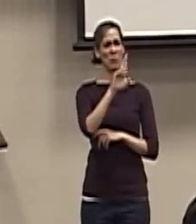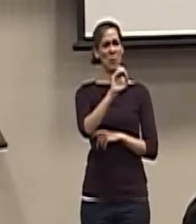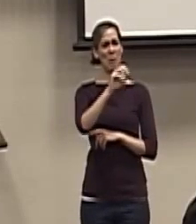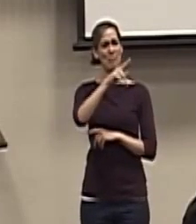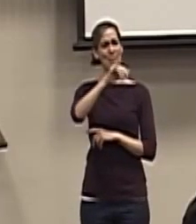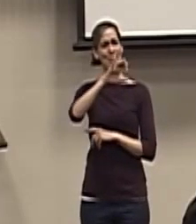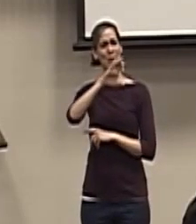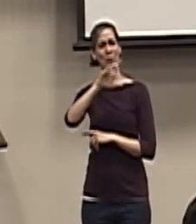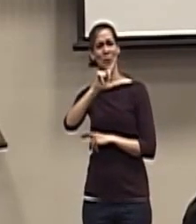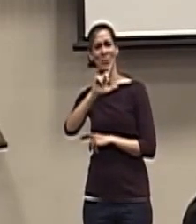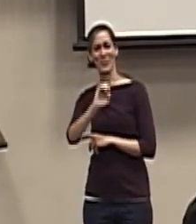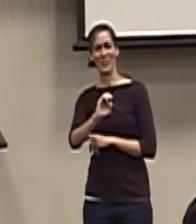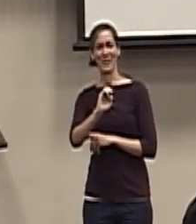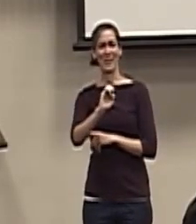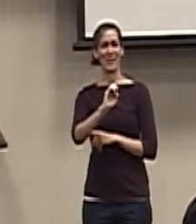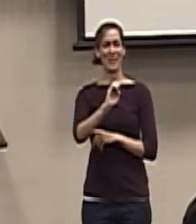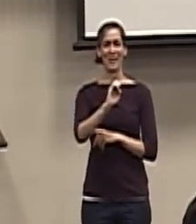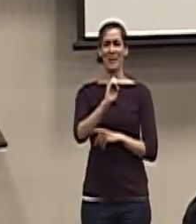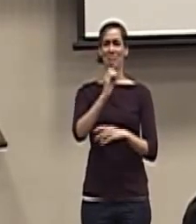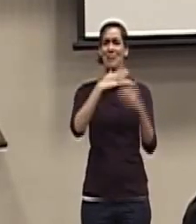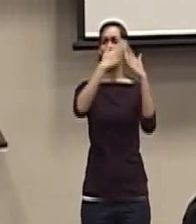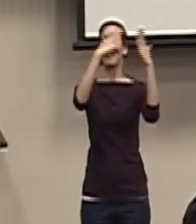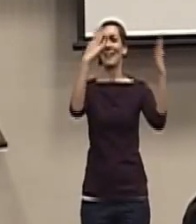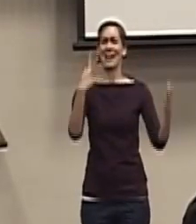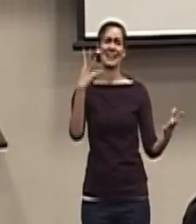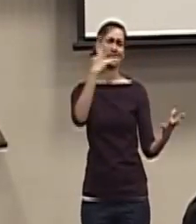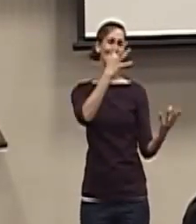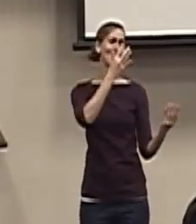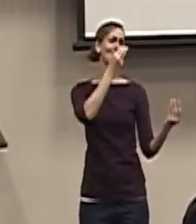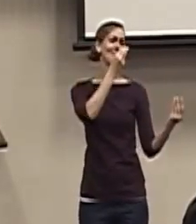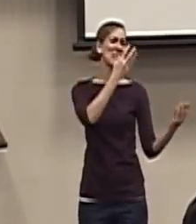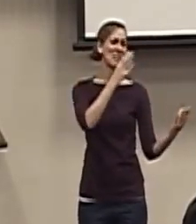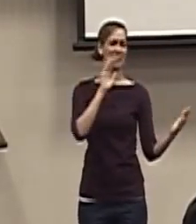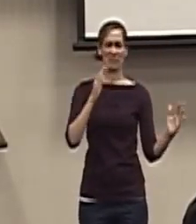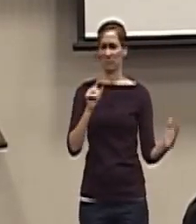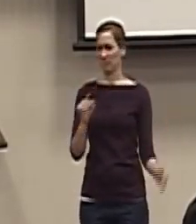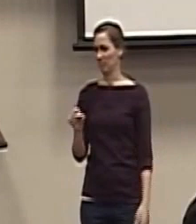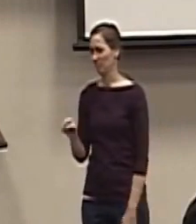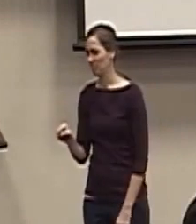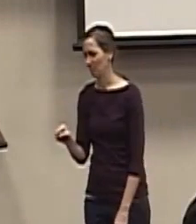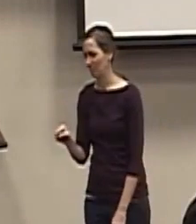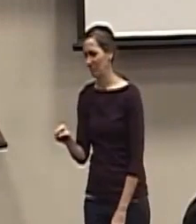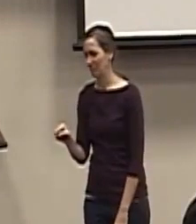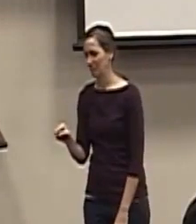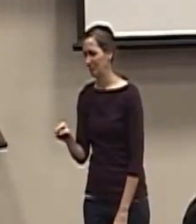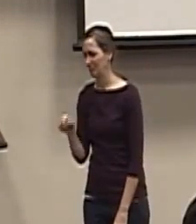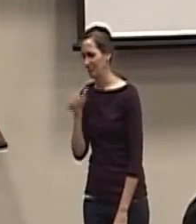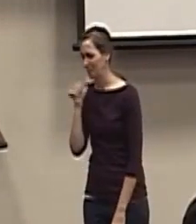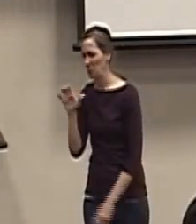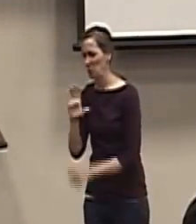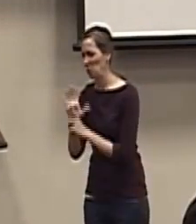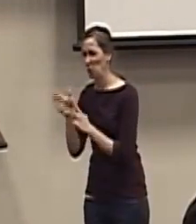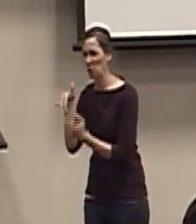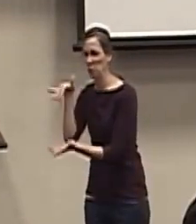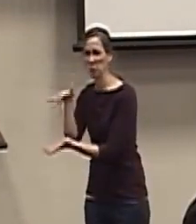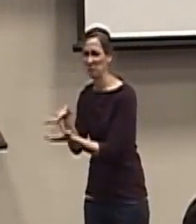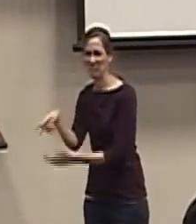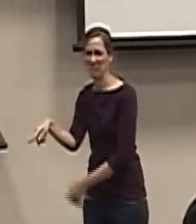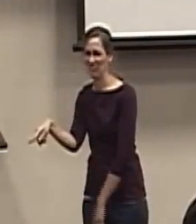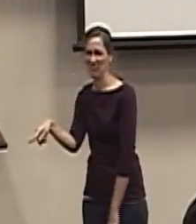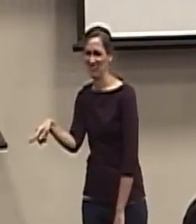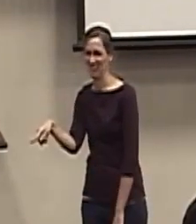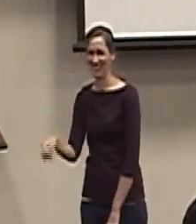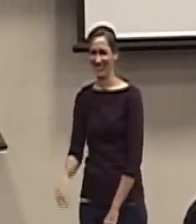Not exactly a mission field. I worked hard for the kingdom, but I don't know that I ever felt like I was doing mission